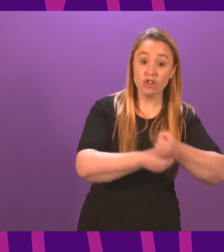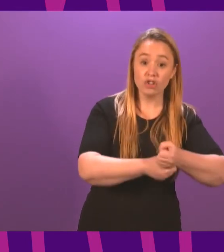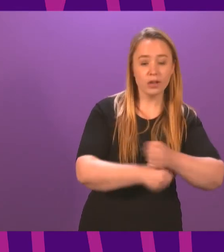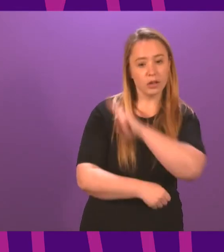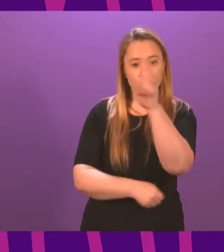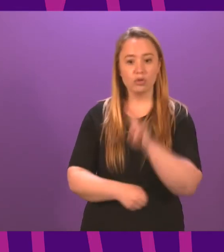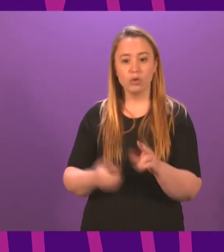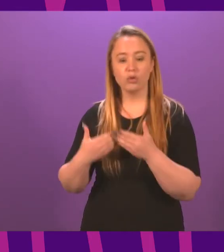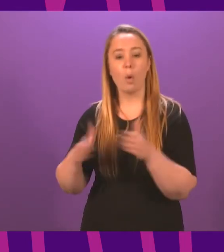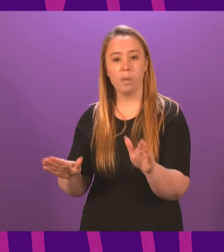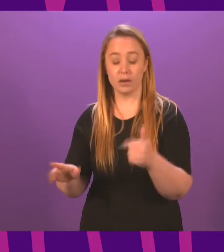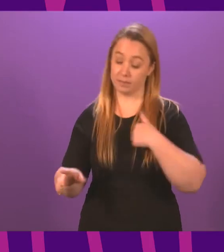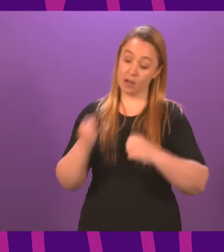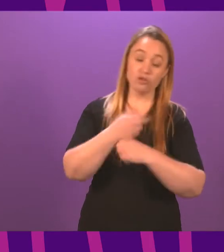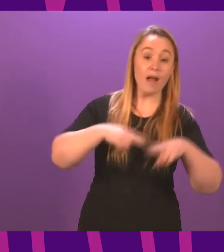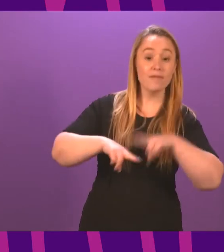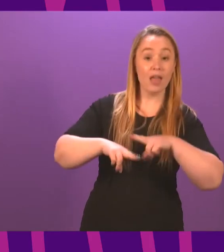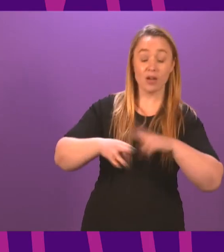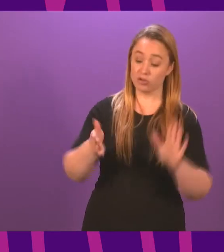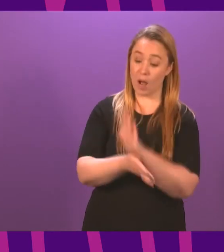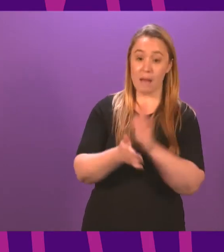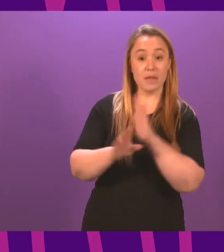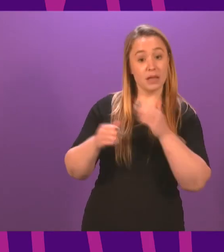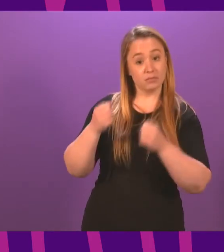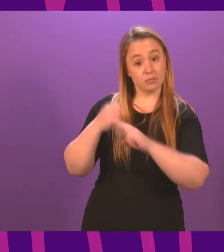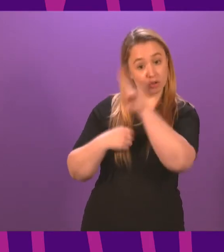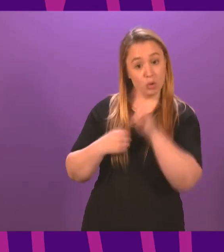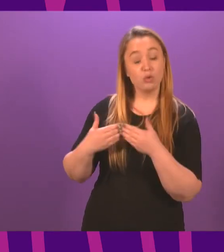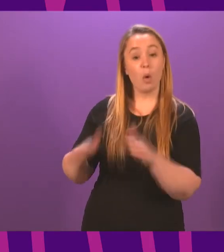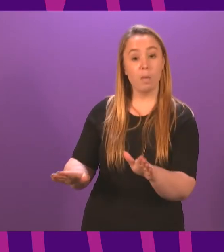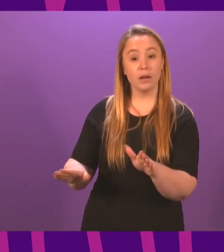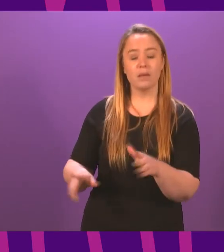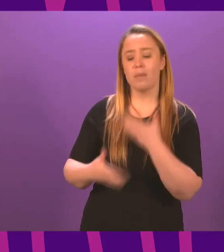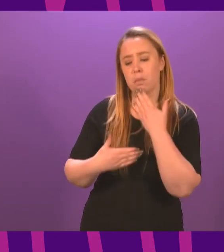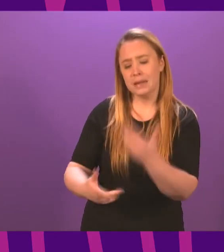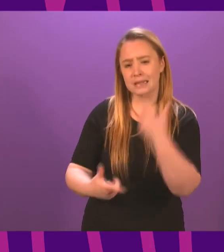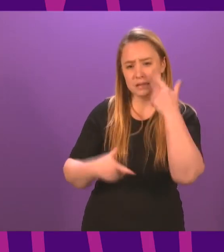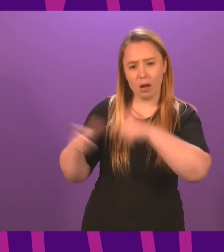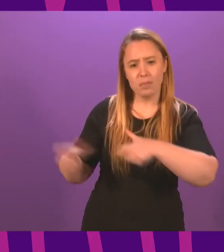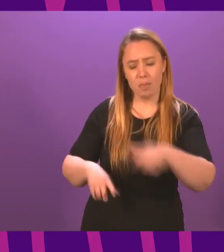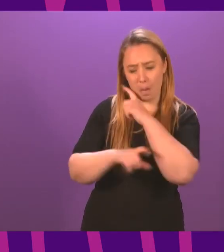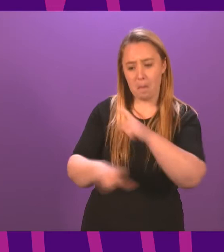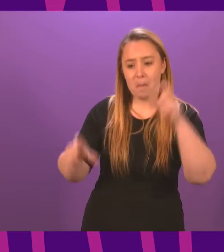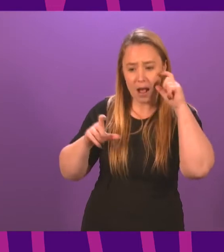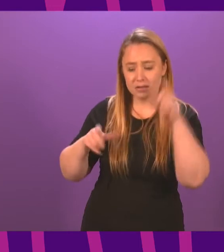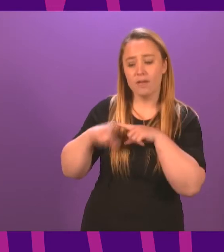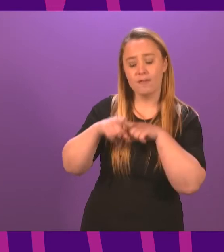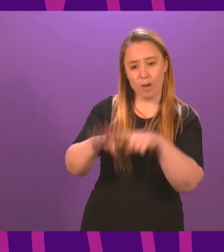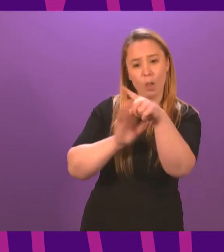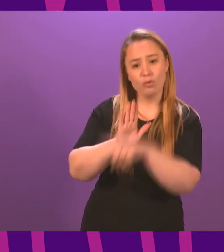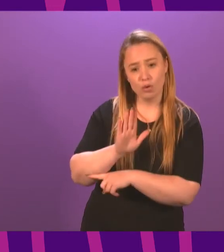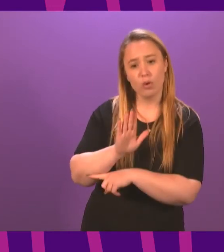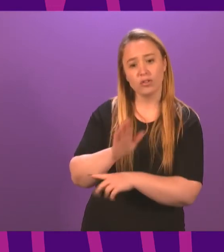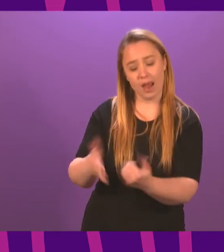open. As a grandfather, I welcome that. But I have to ask our young people, keep wearing a mask, follow the guidelines, help